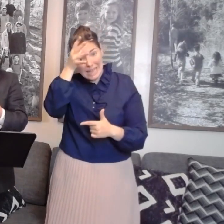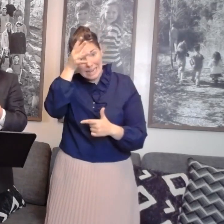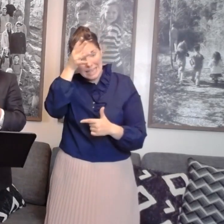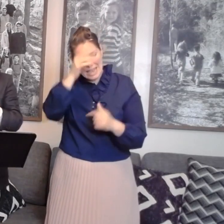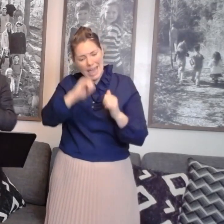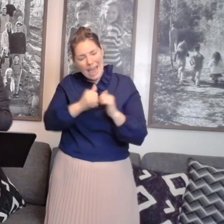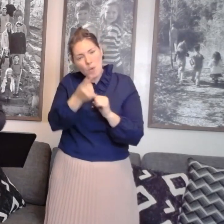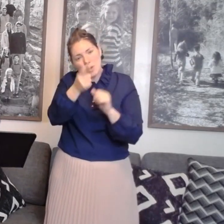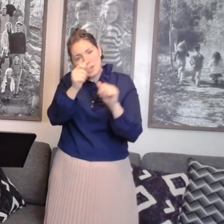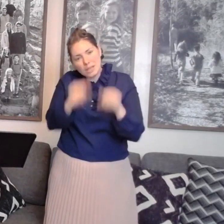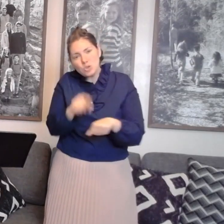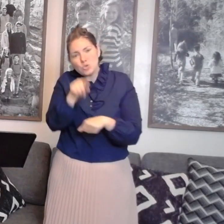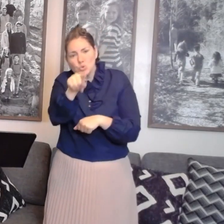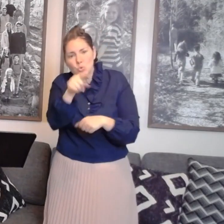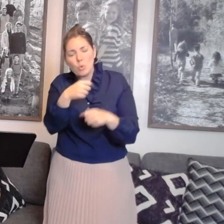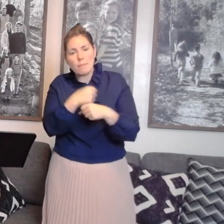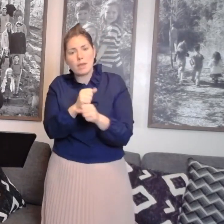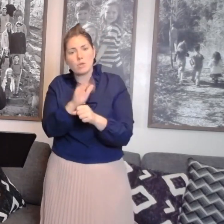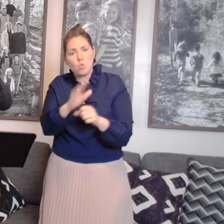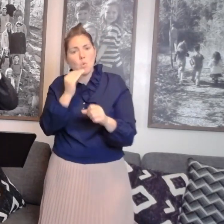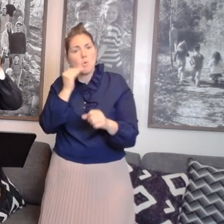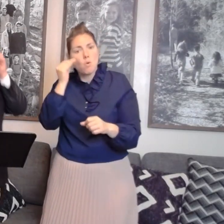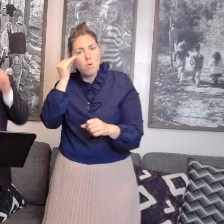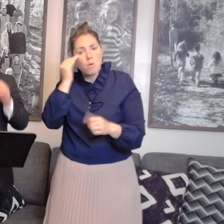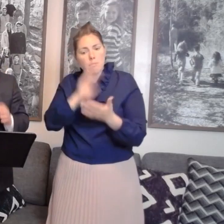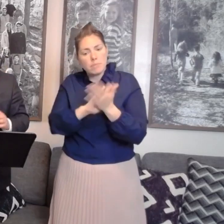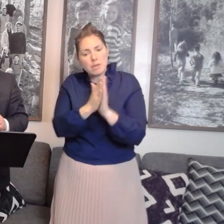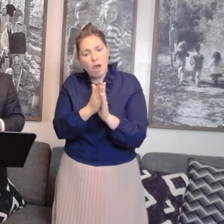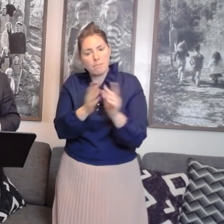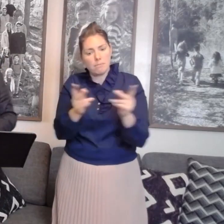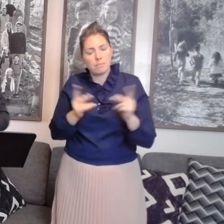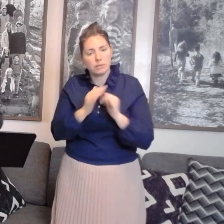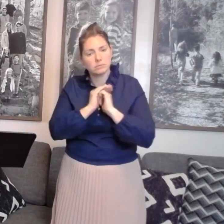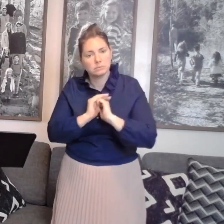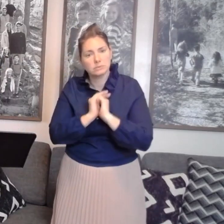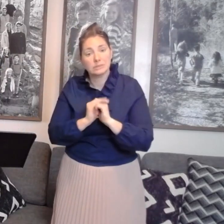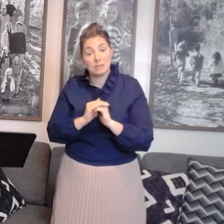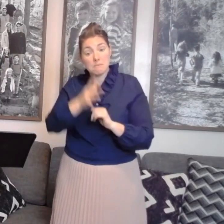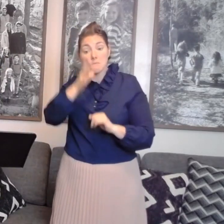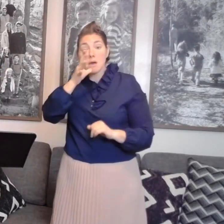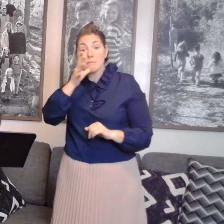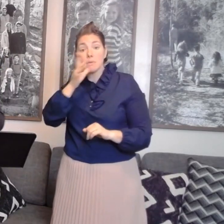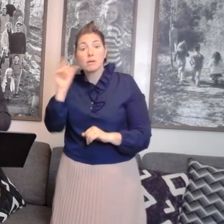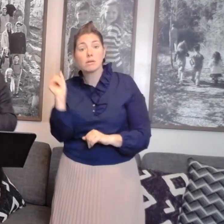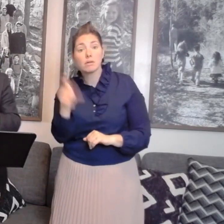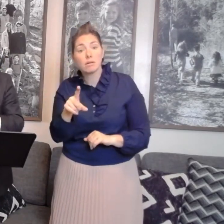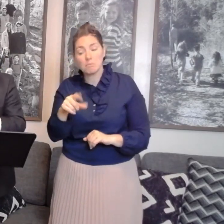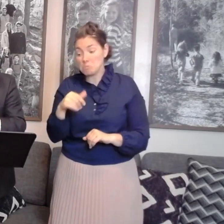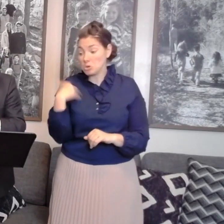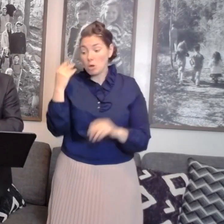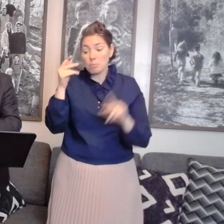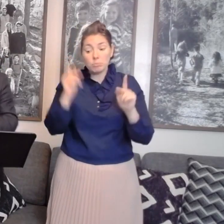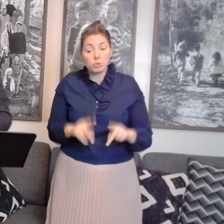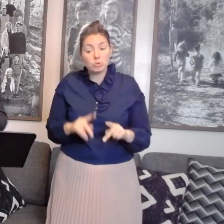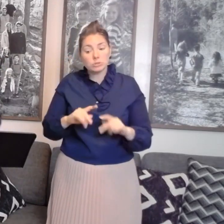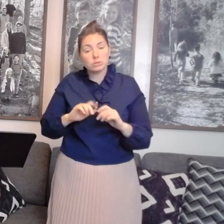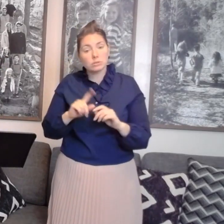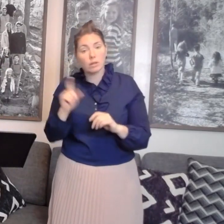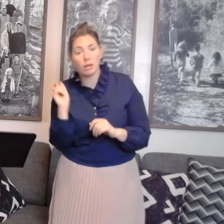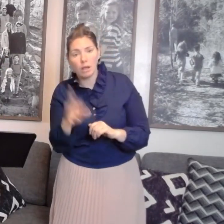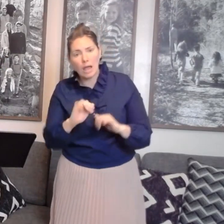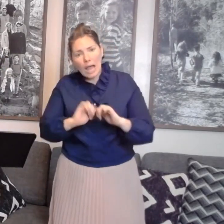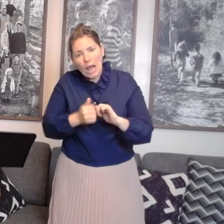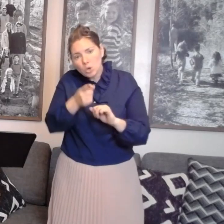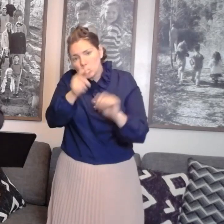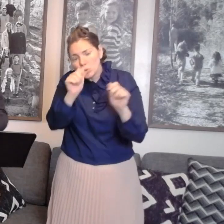make your house a sanctuary? Mama, how can you, young person, how can you make